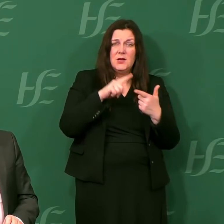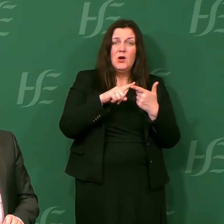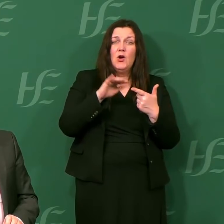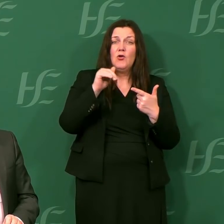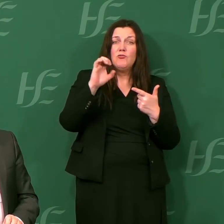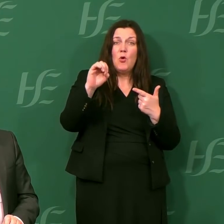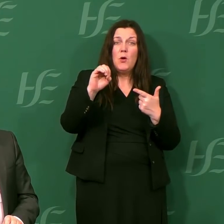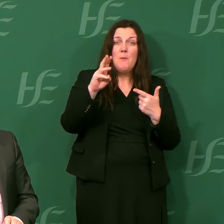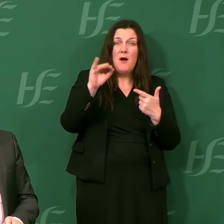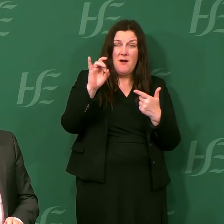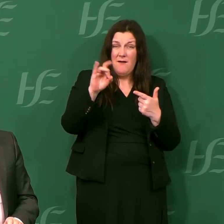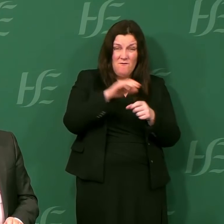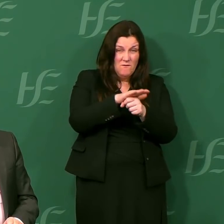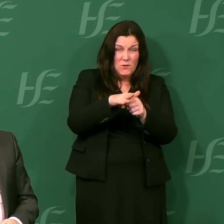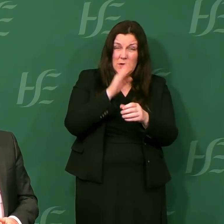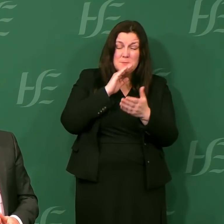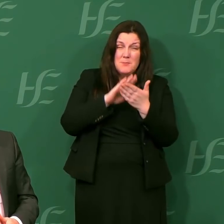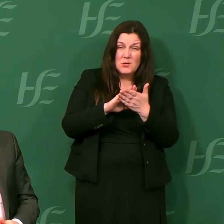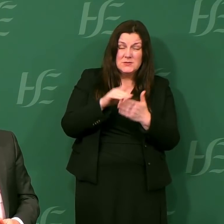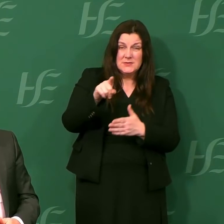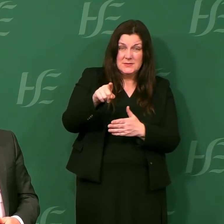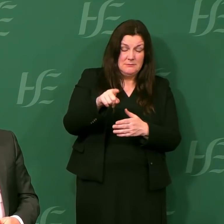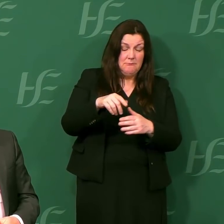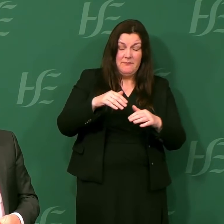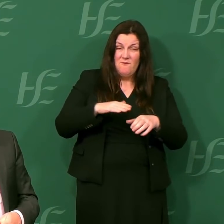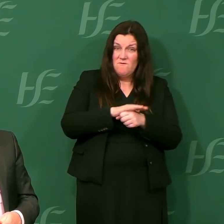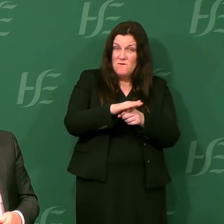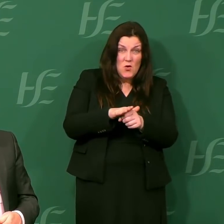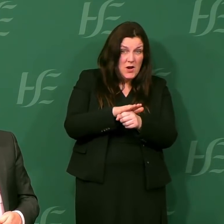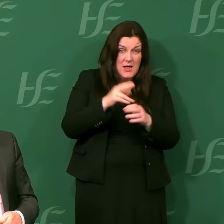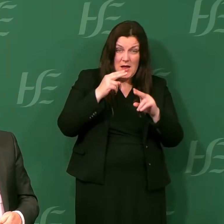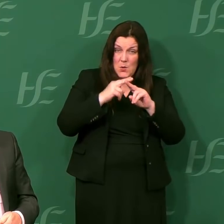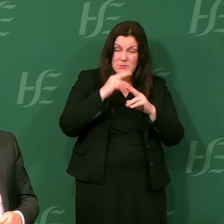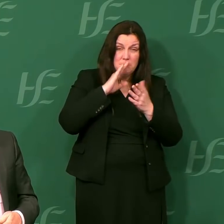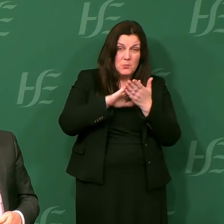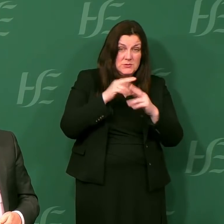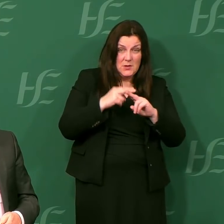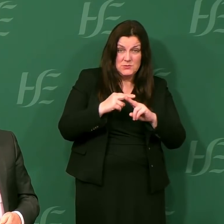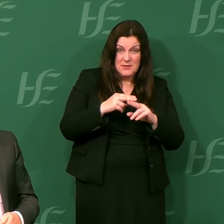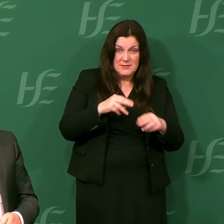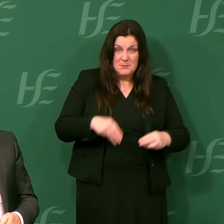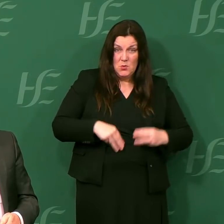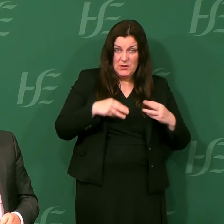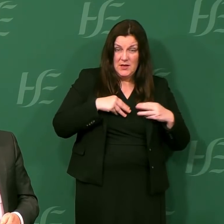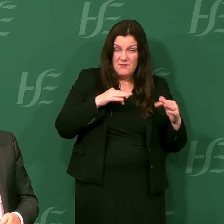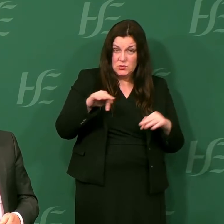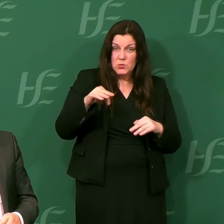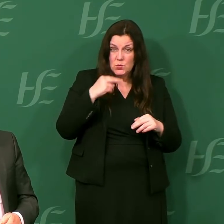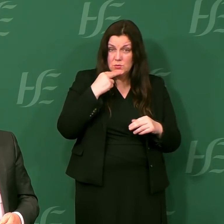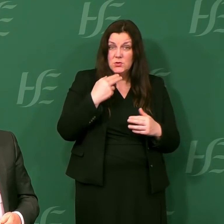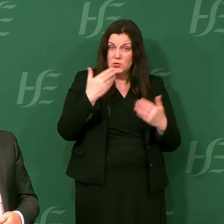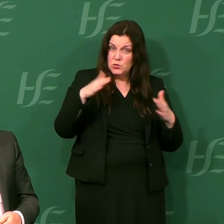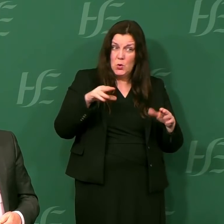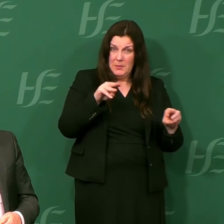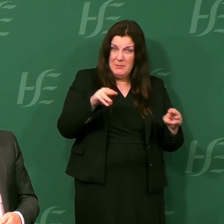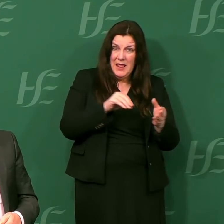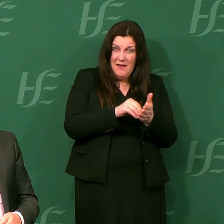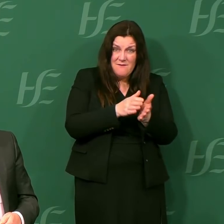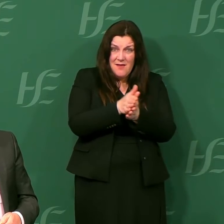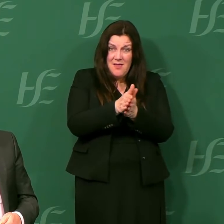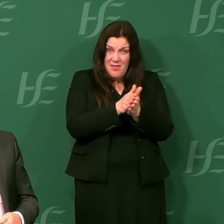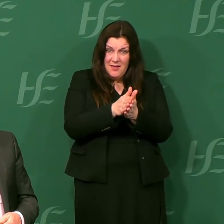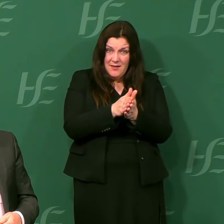Centre totally booked the capacity this morning and this afternoon. Doesn't that show people's huge